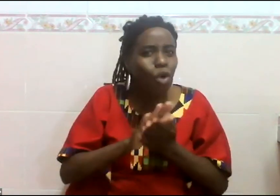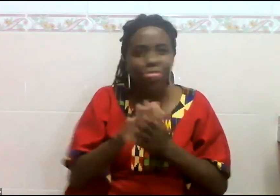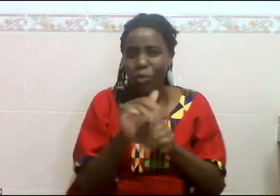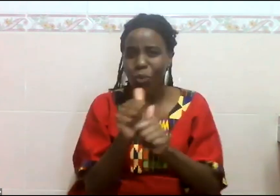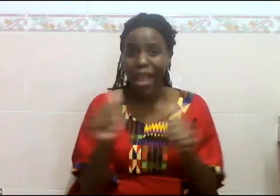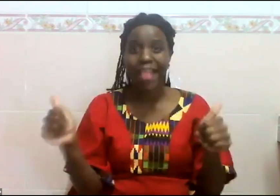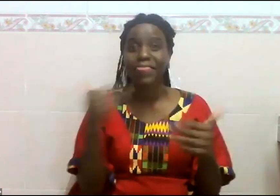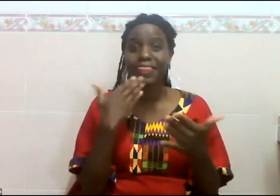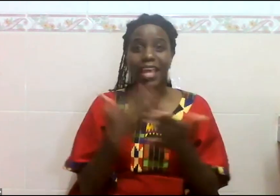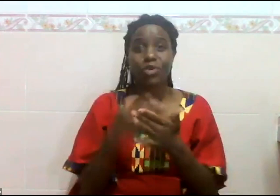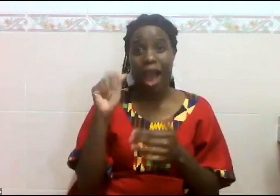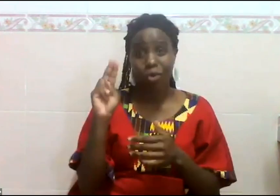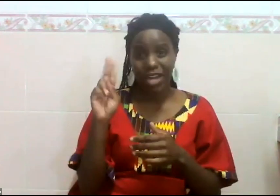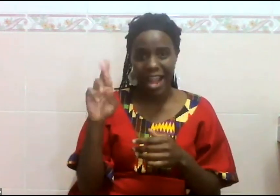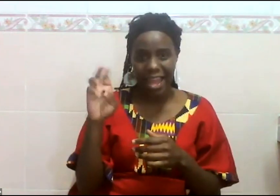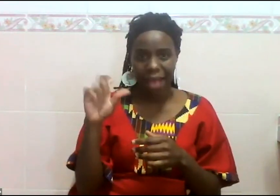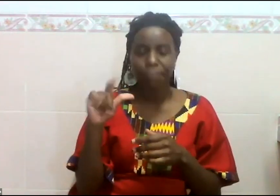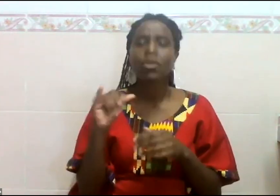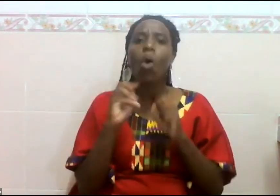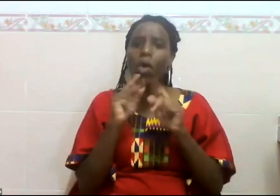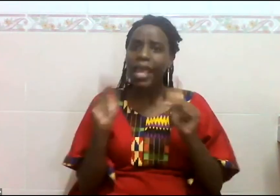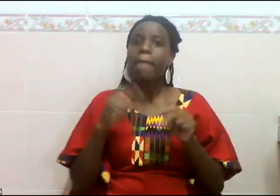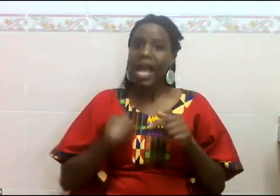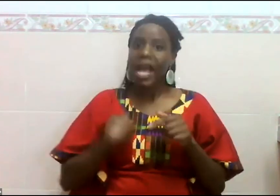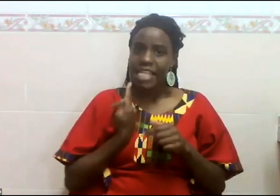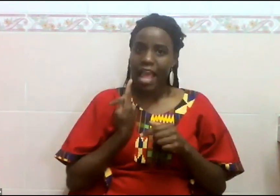I'm the Executive Director of the Training Center in Communication.